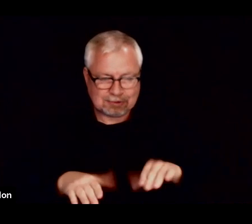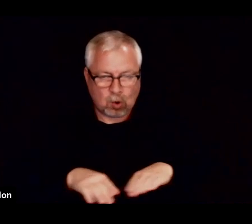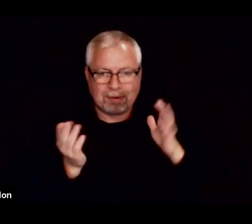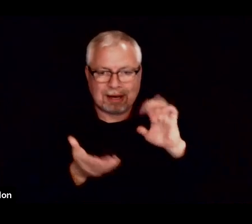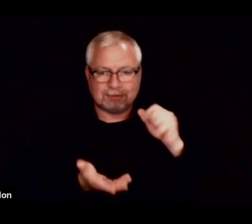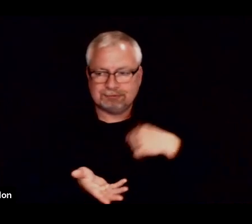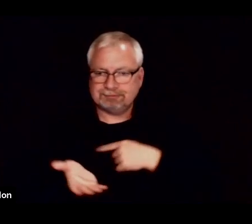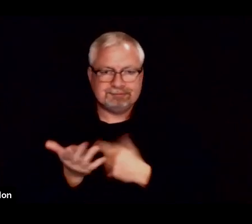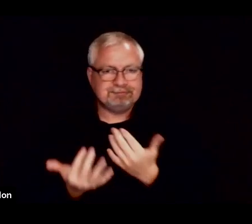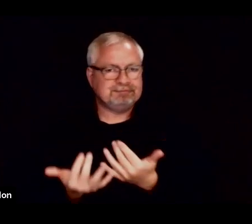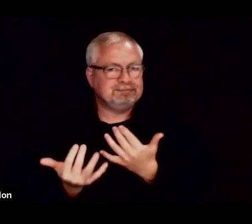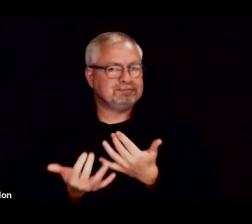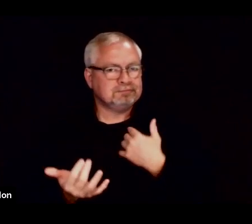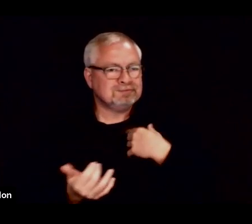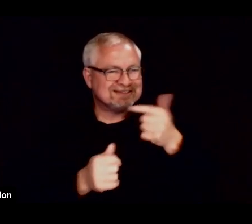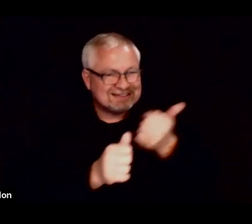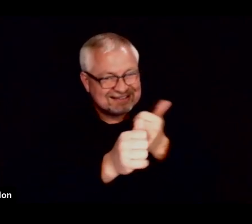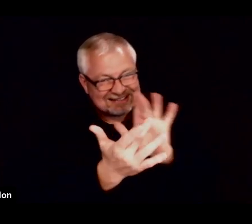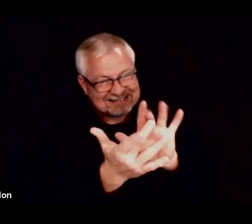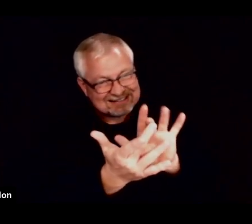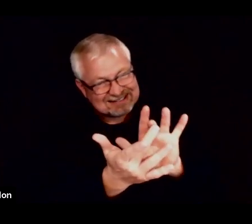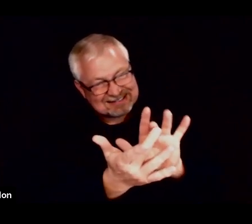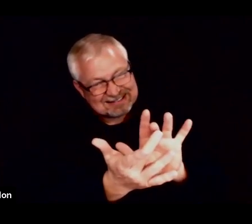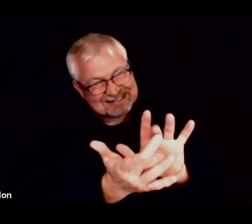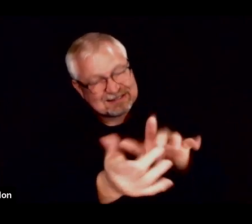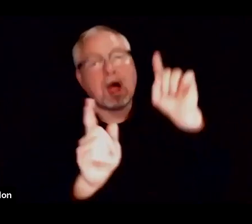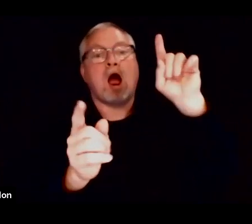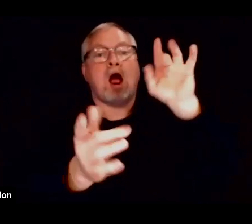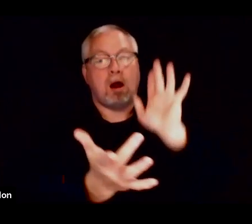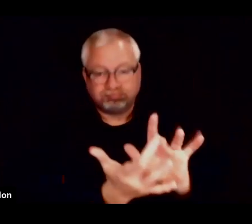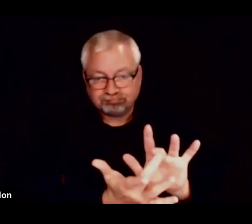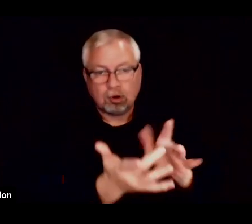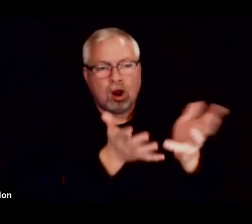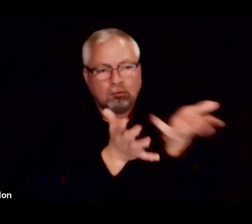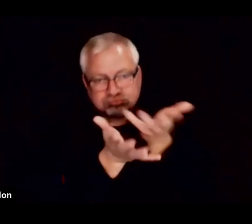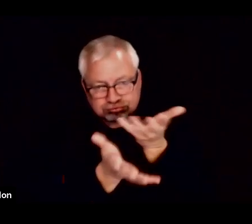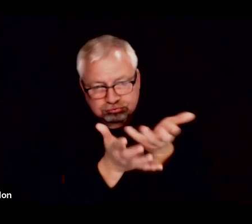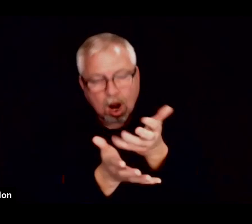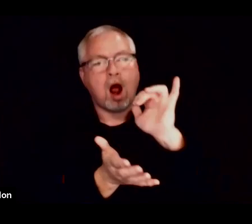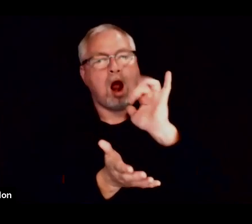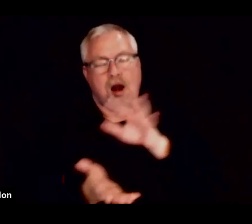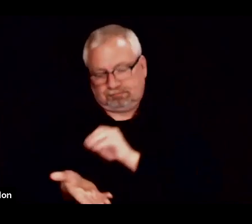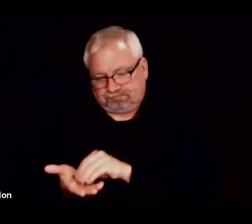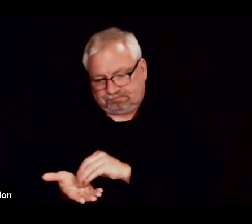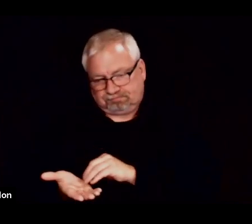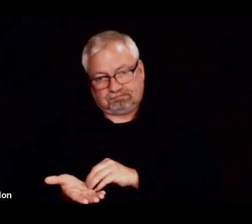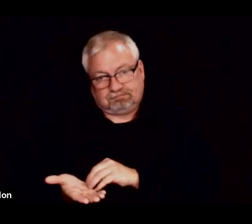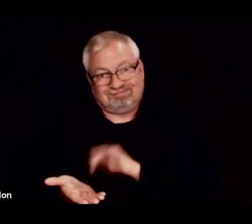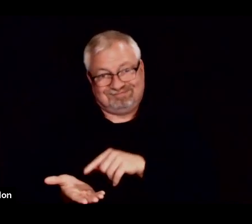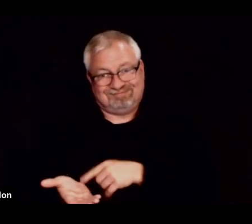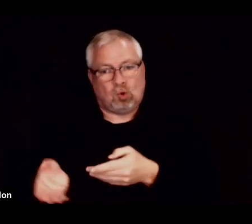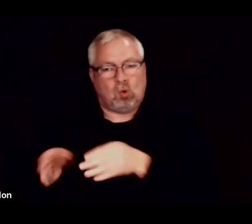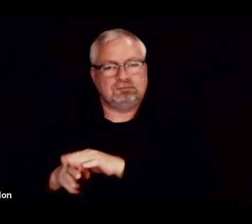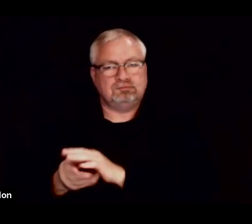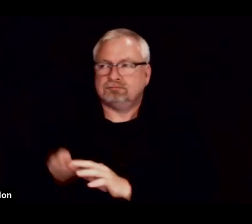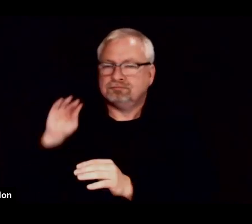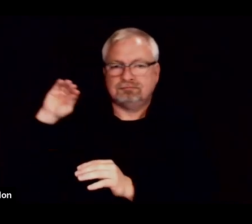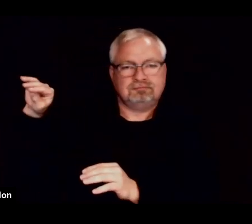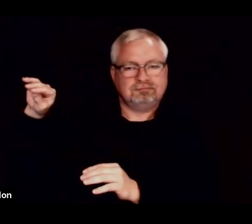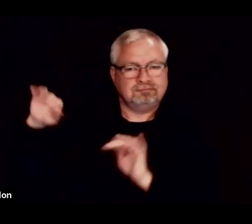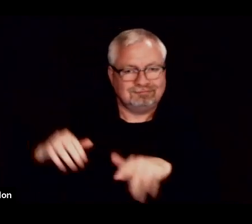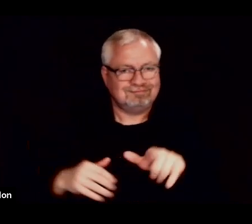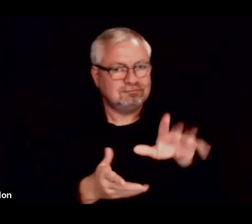will be included for them in our data, but we'll be missing some of the other important information. And so, you know, when we have a day